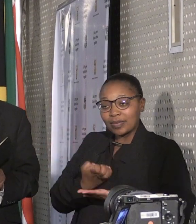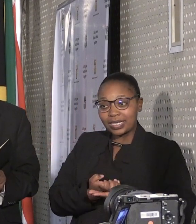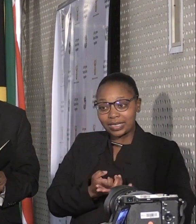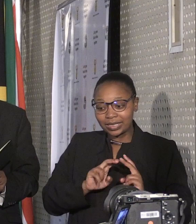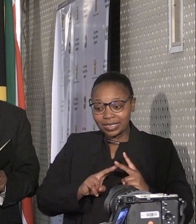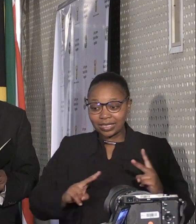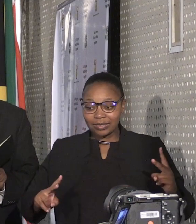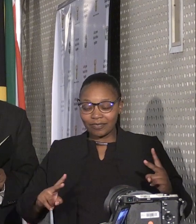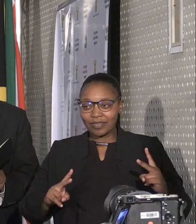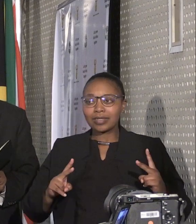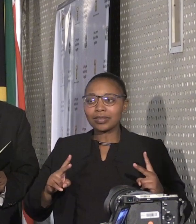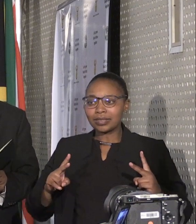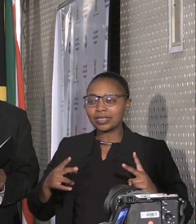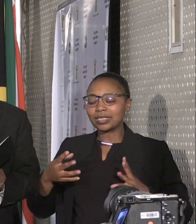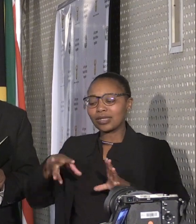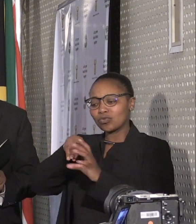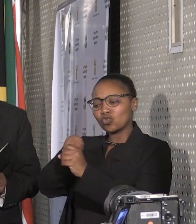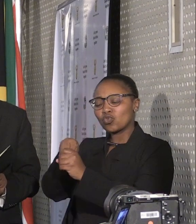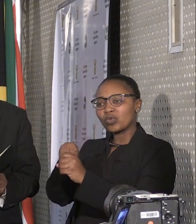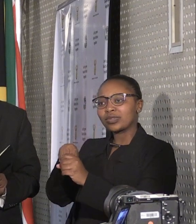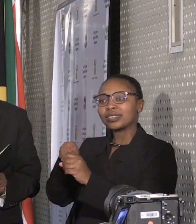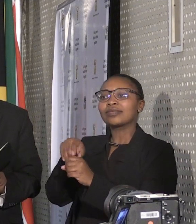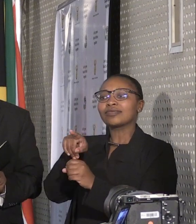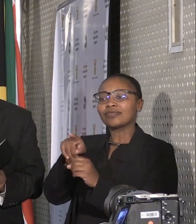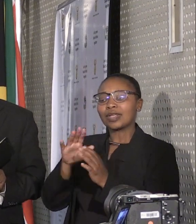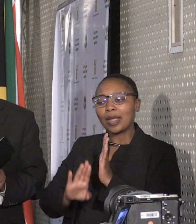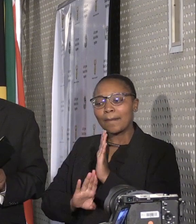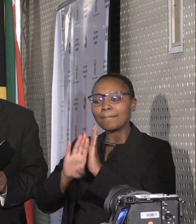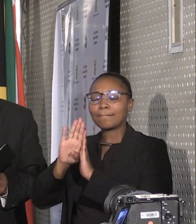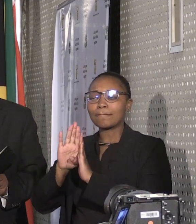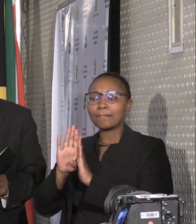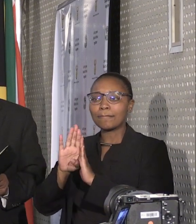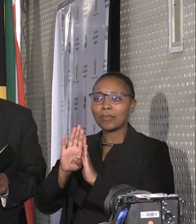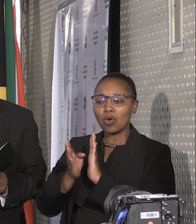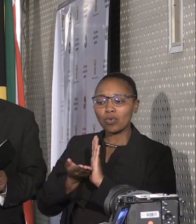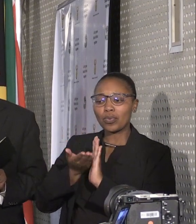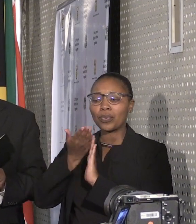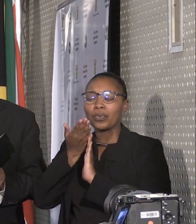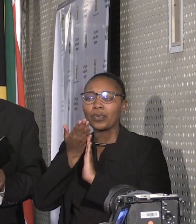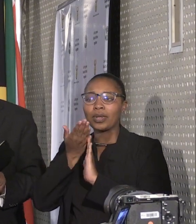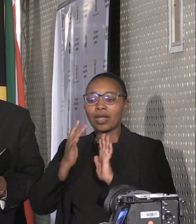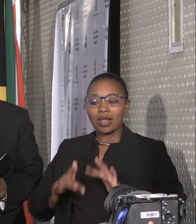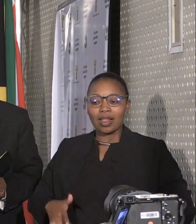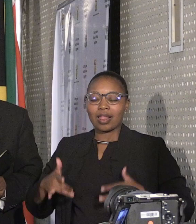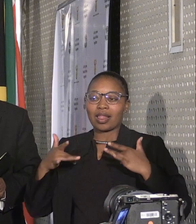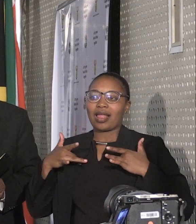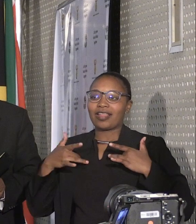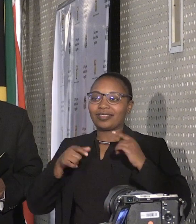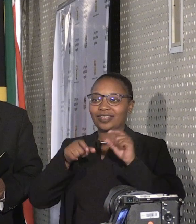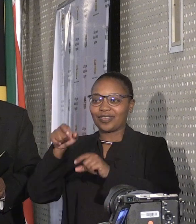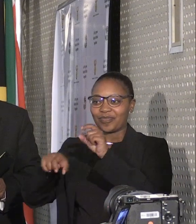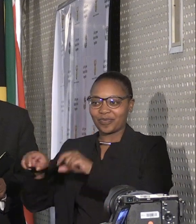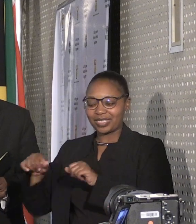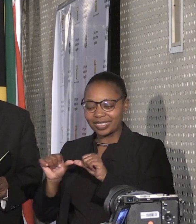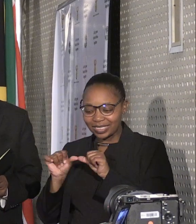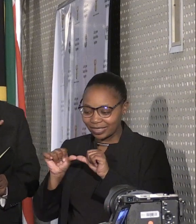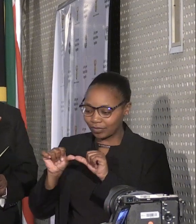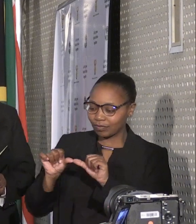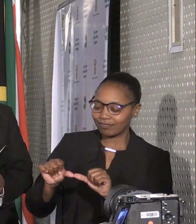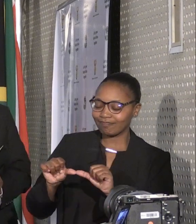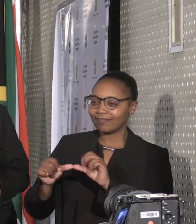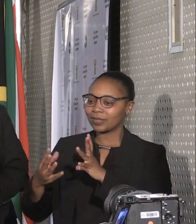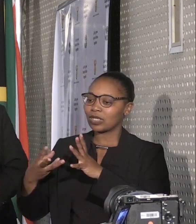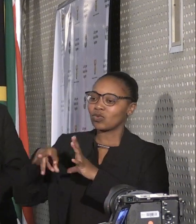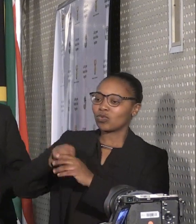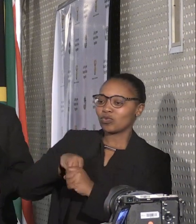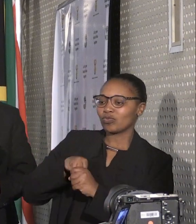an inclusive improvement of human life, sustainable and inclusive improvement of human life